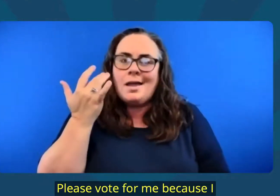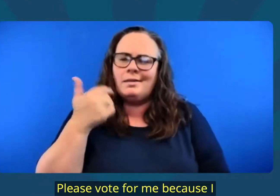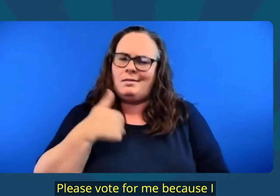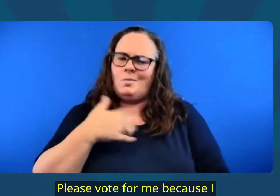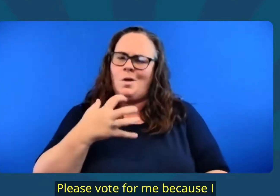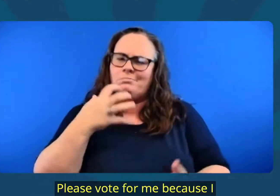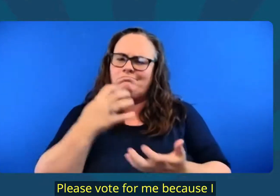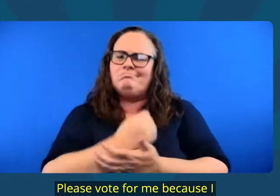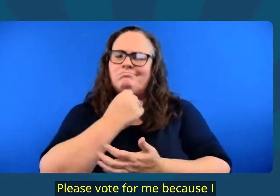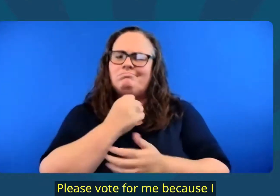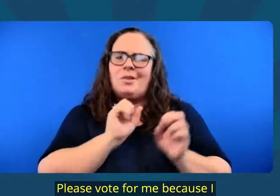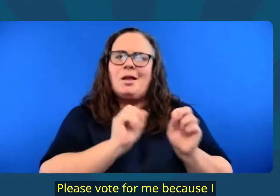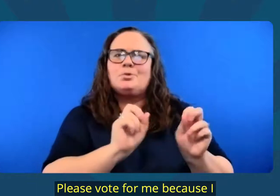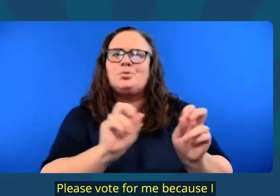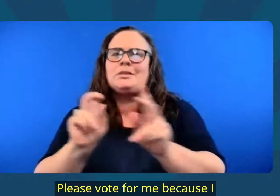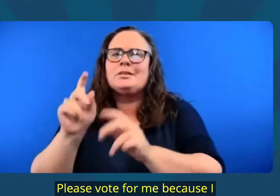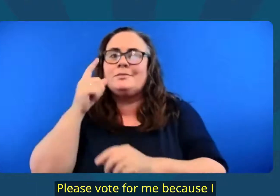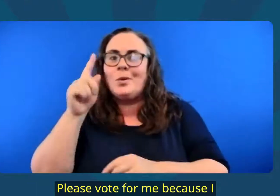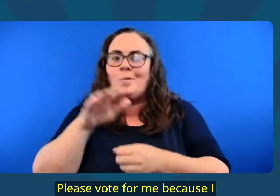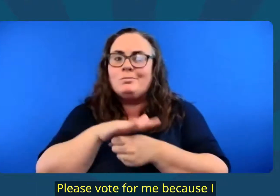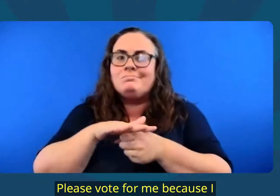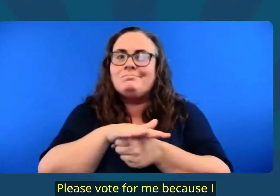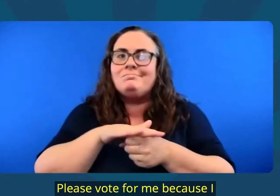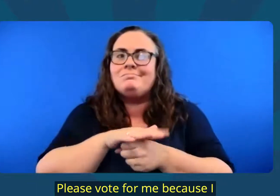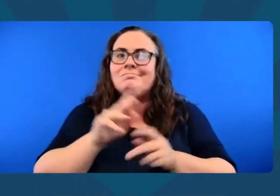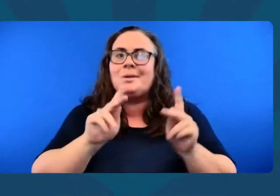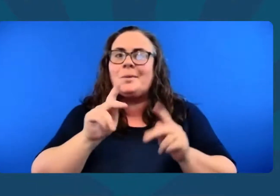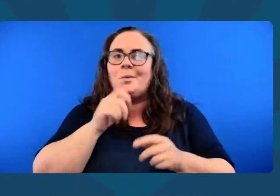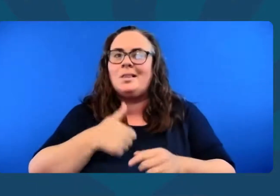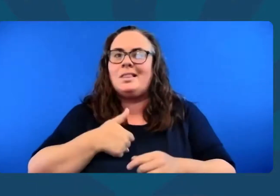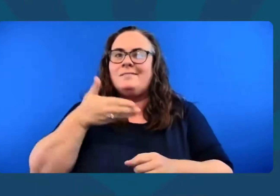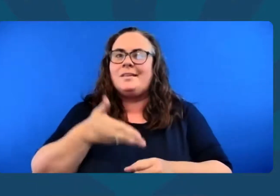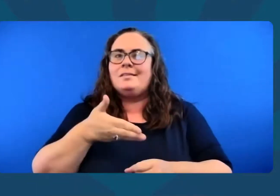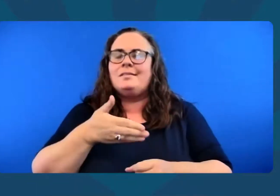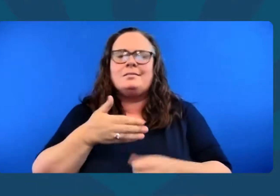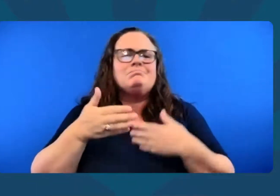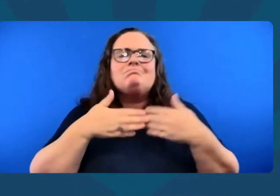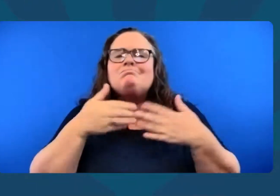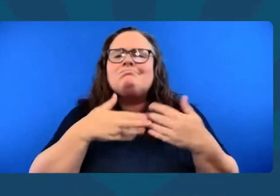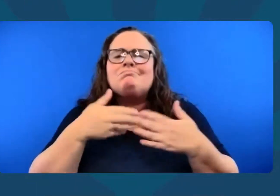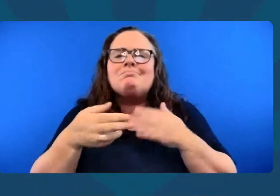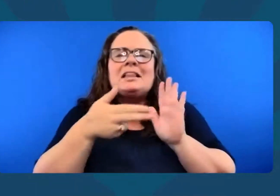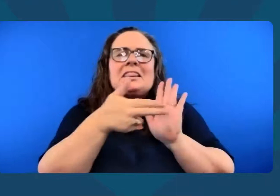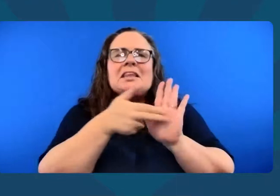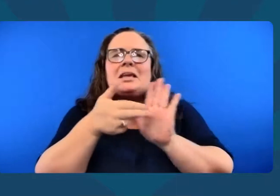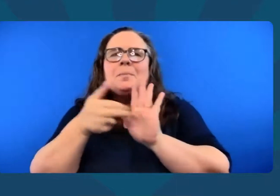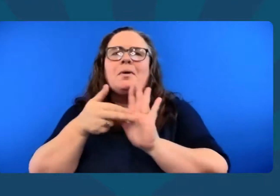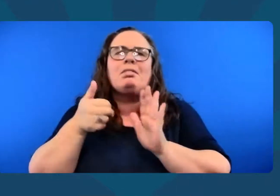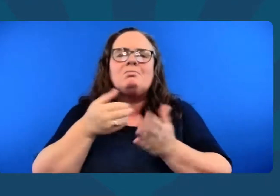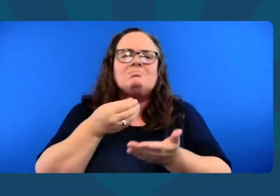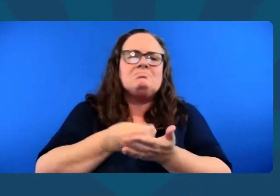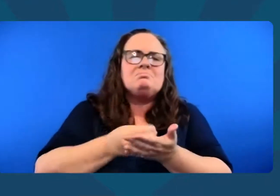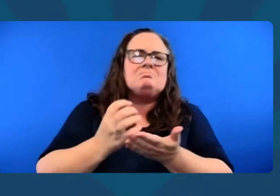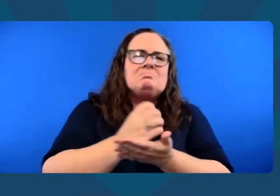Please vote for me because I want to create opportunities for those who live in our district, regardless